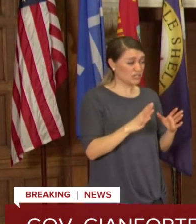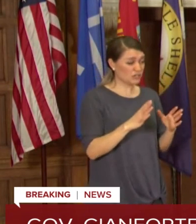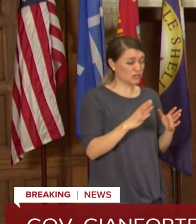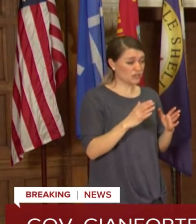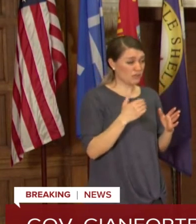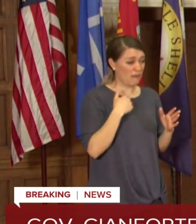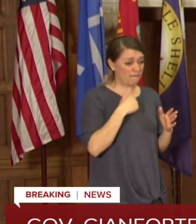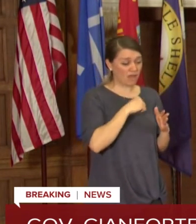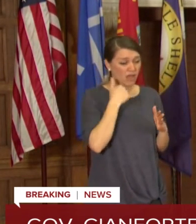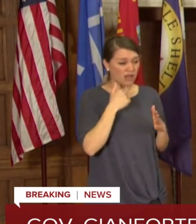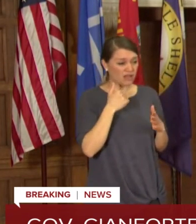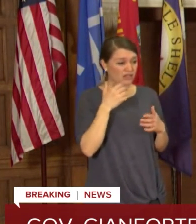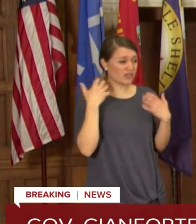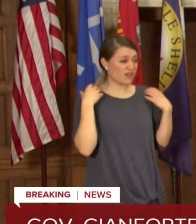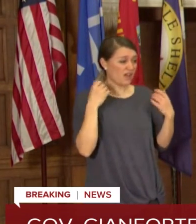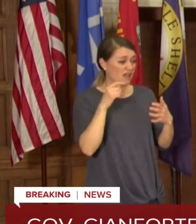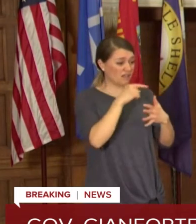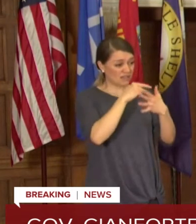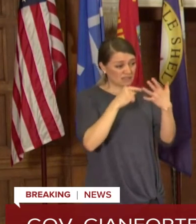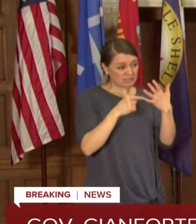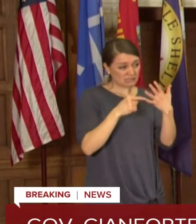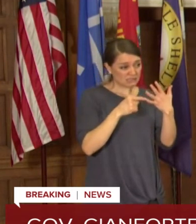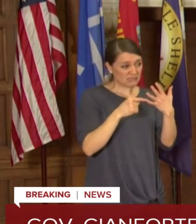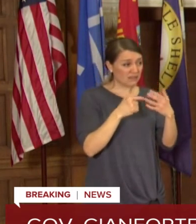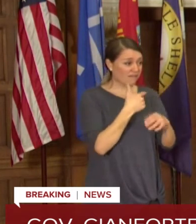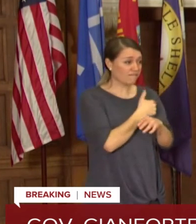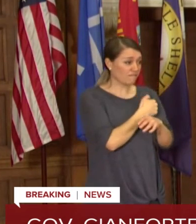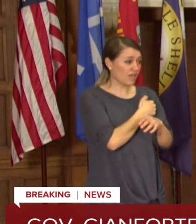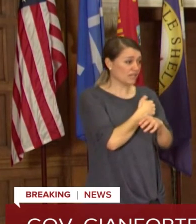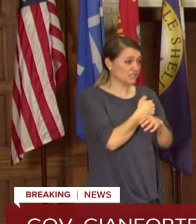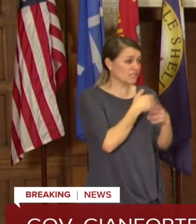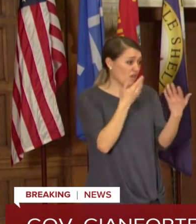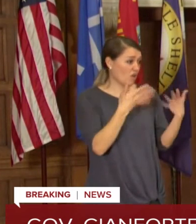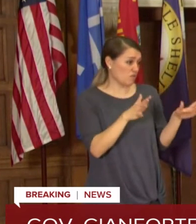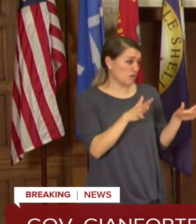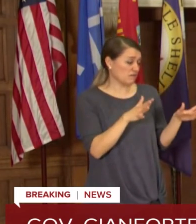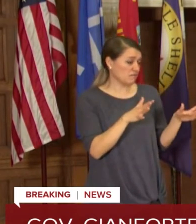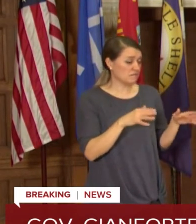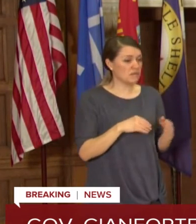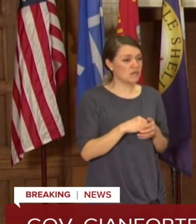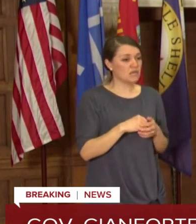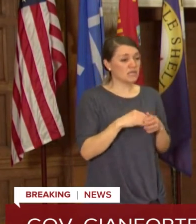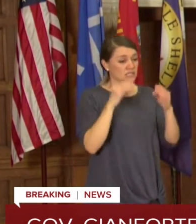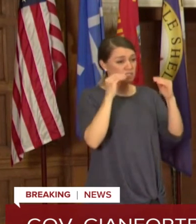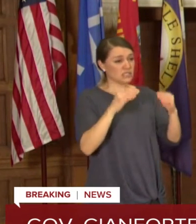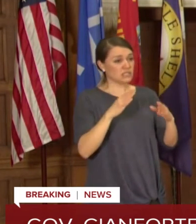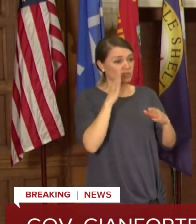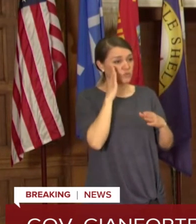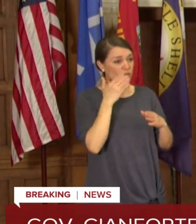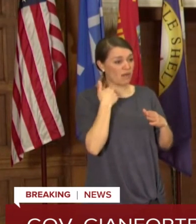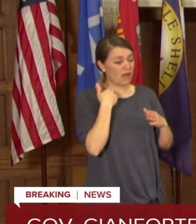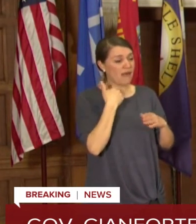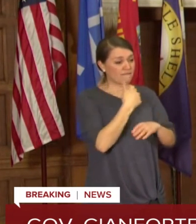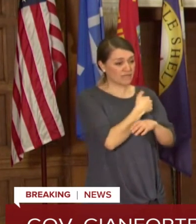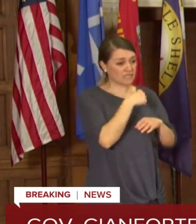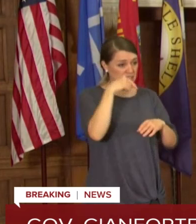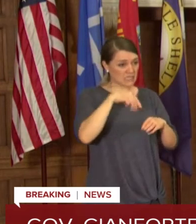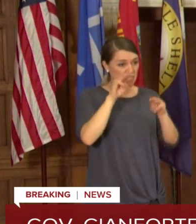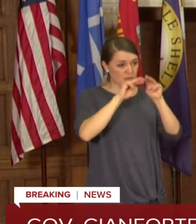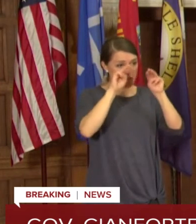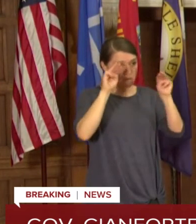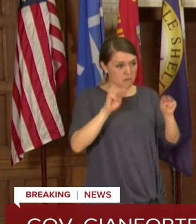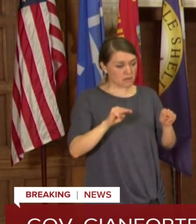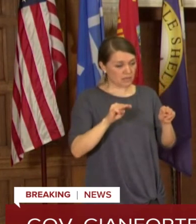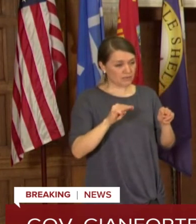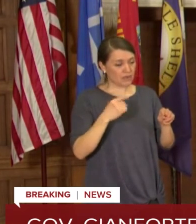all along. With this new directive, teachers are getting vaccines in Montana. Our focus will continue to be